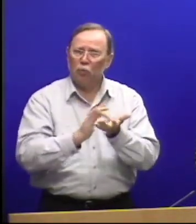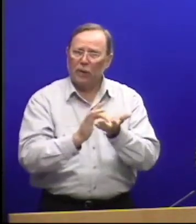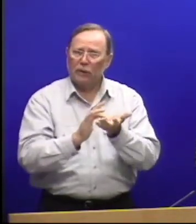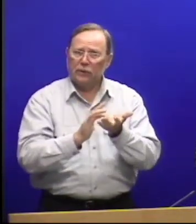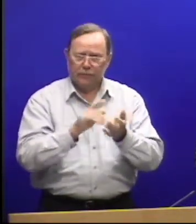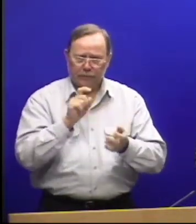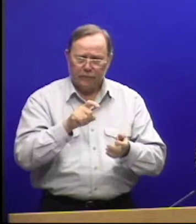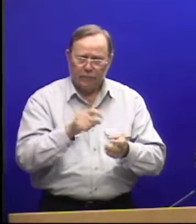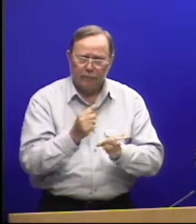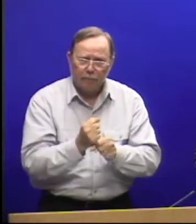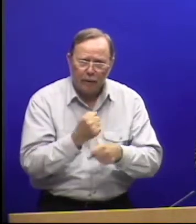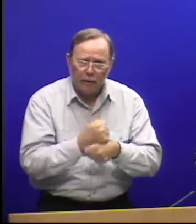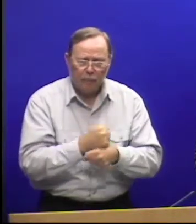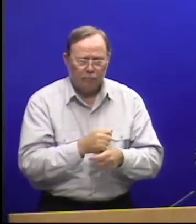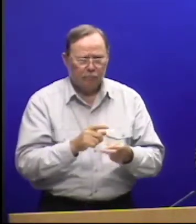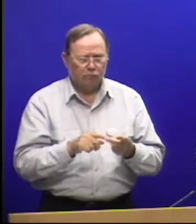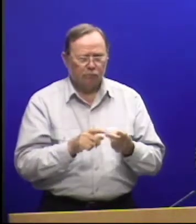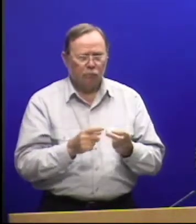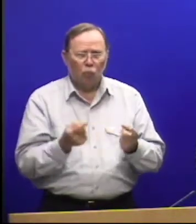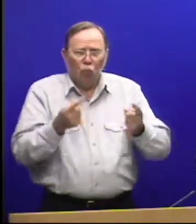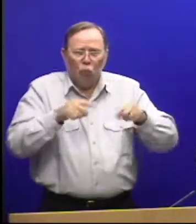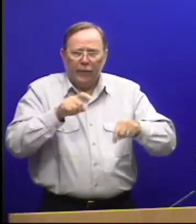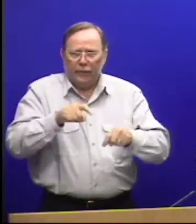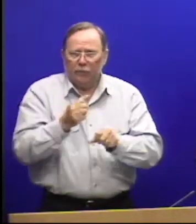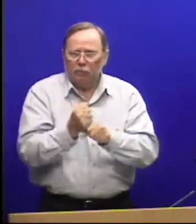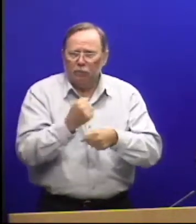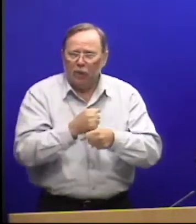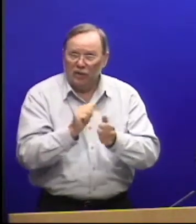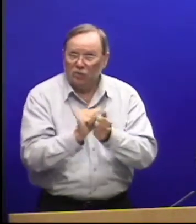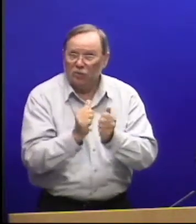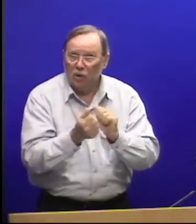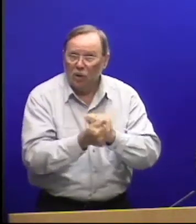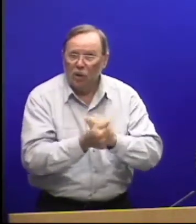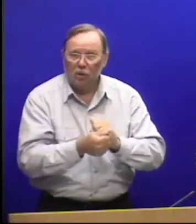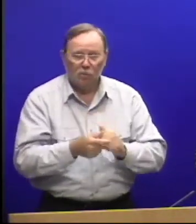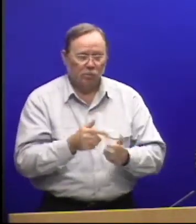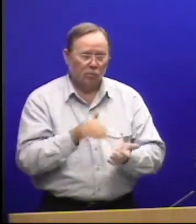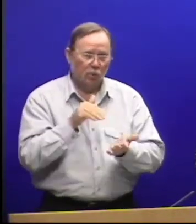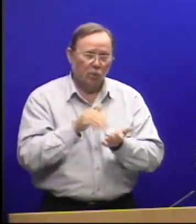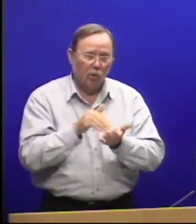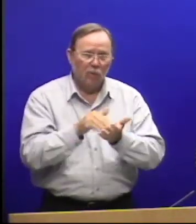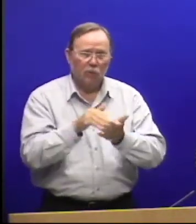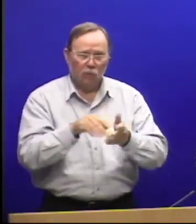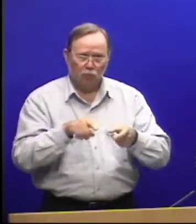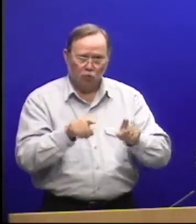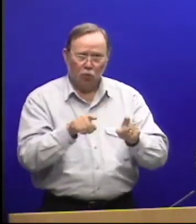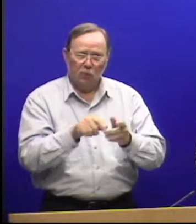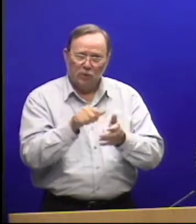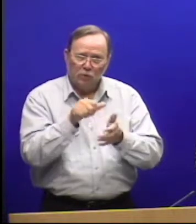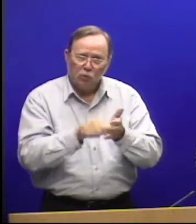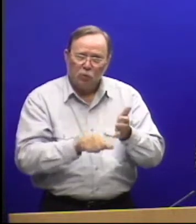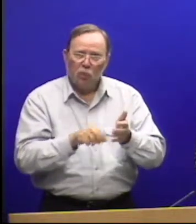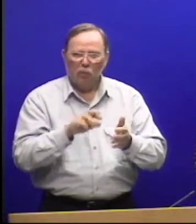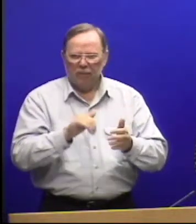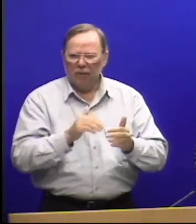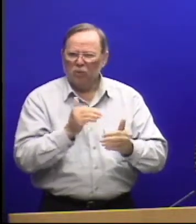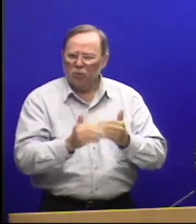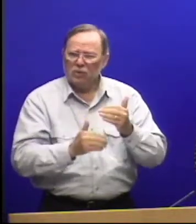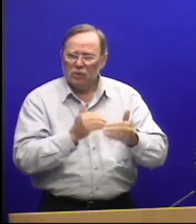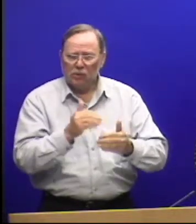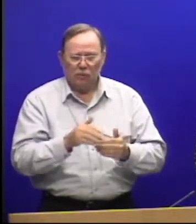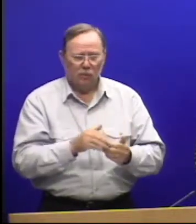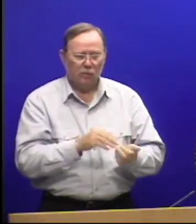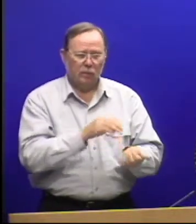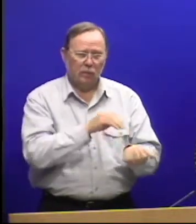when should I make them? Oftentimes before surgery or a procedure, the physician will ask you to